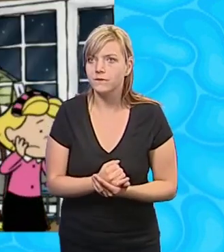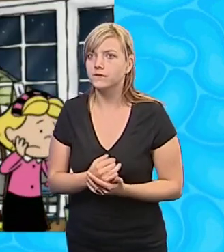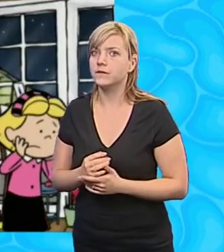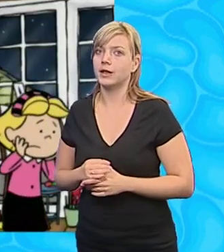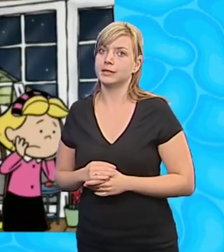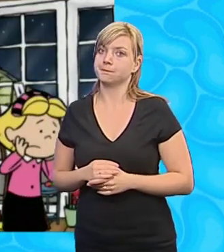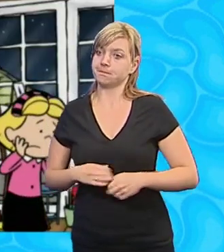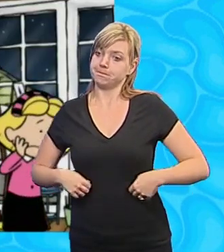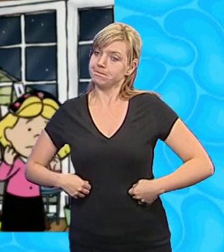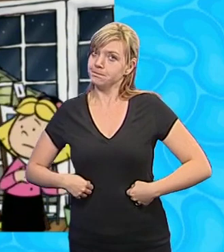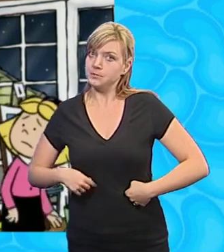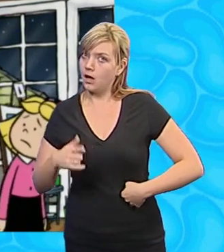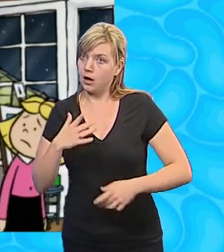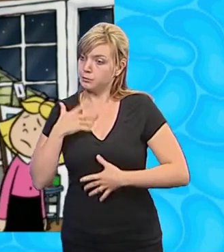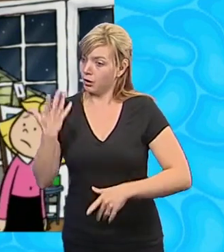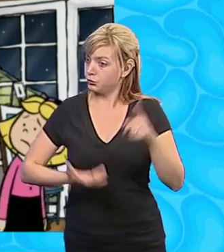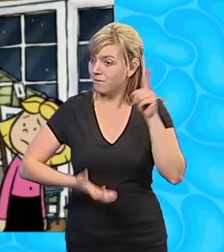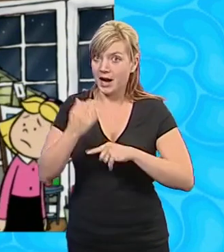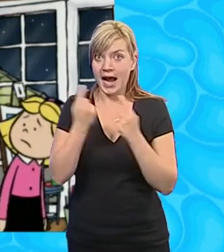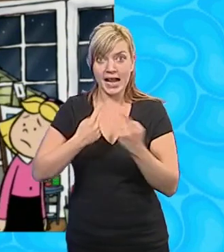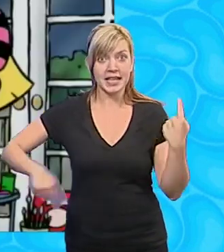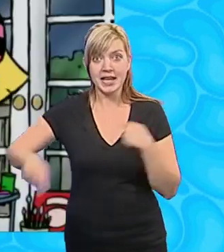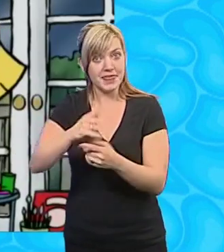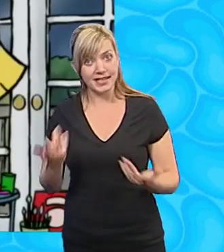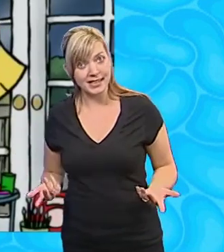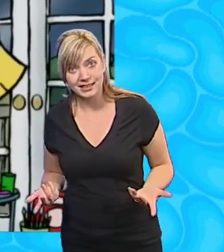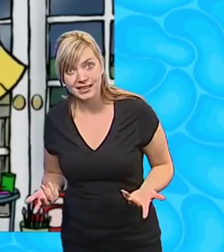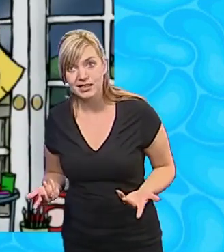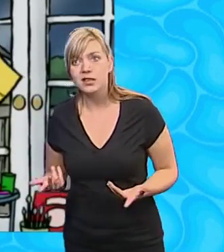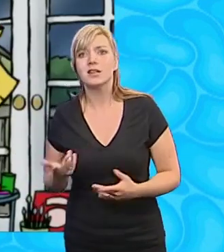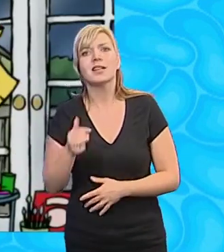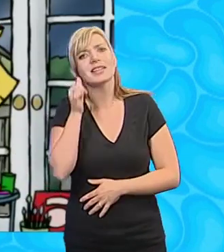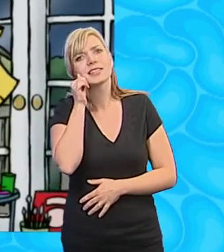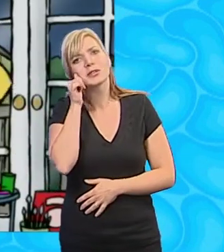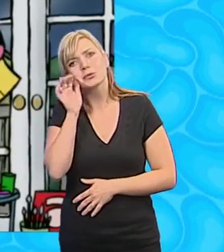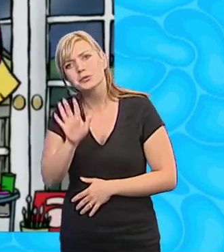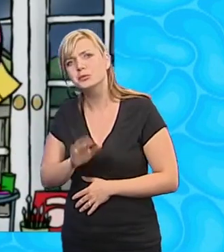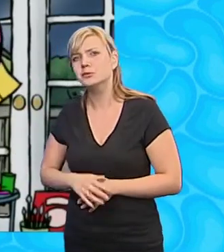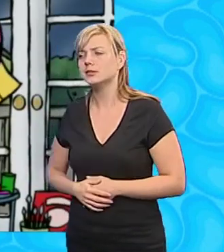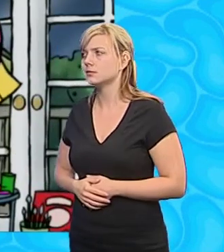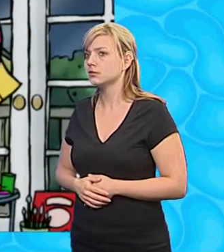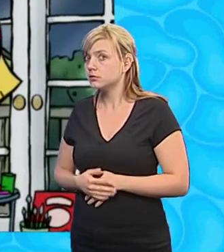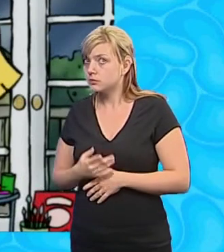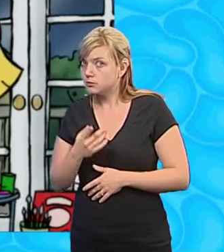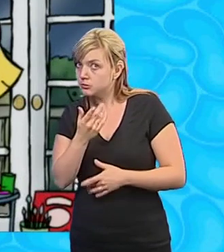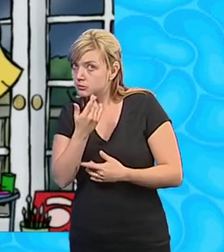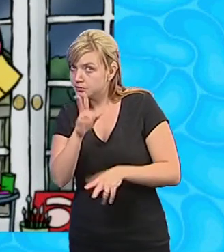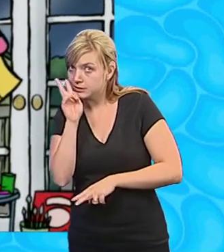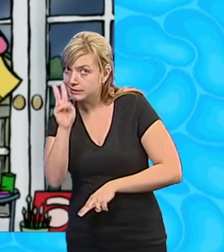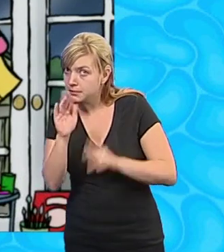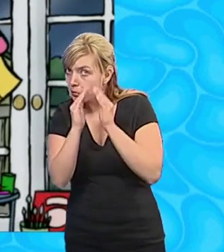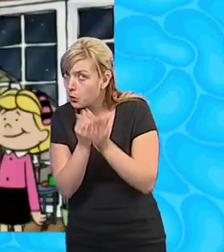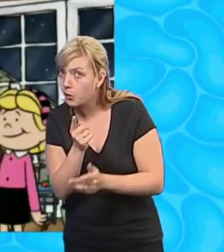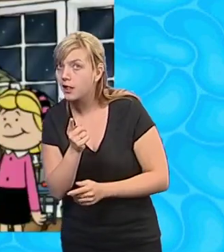I'm surprised you can find anything in here, Emily Elizabeth. I know. You didn't happen to see my softball, did